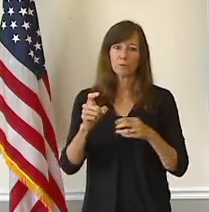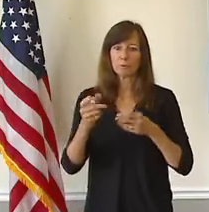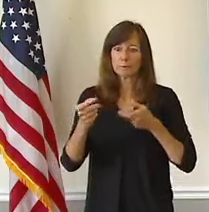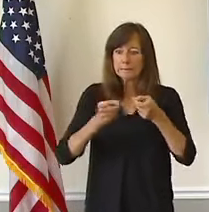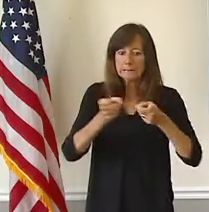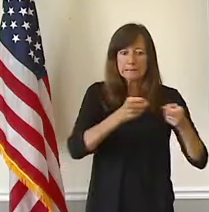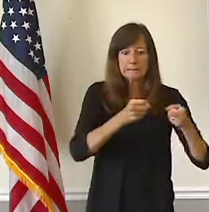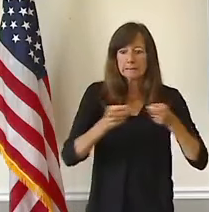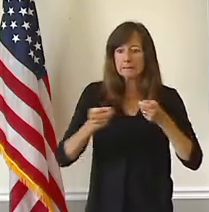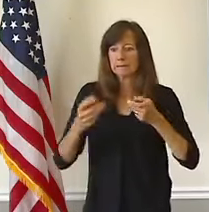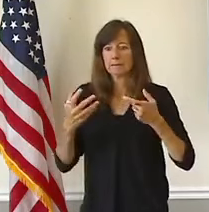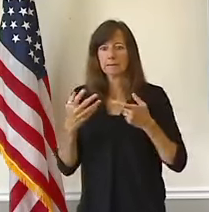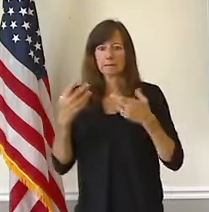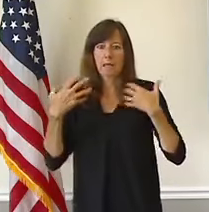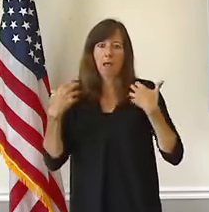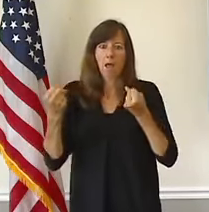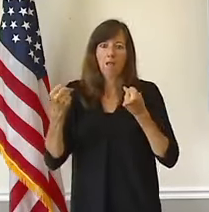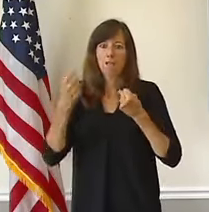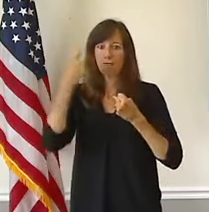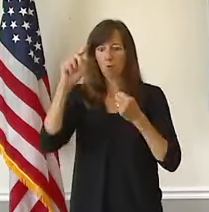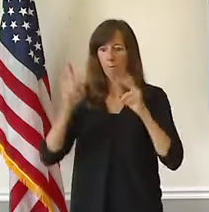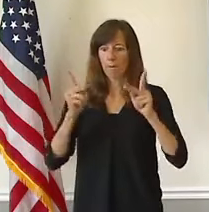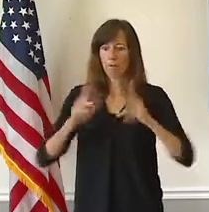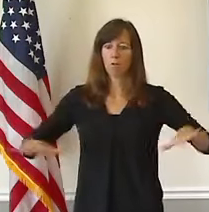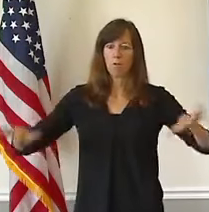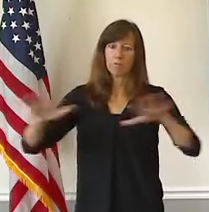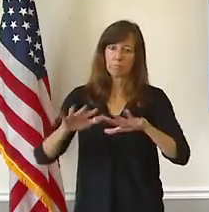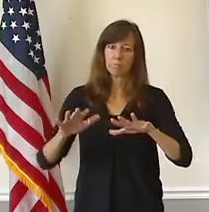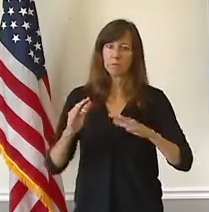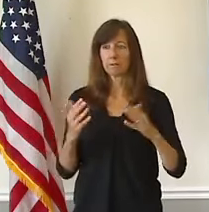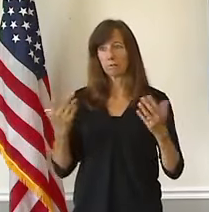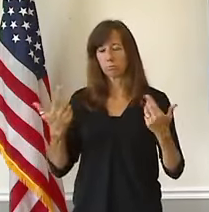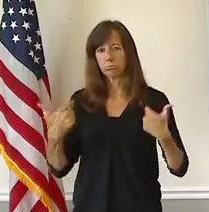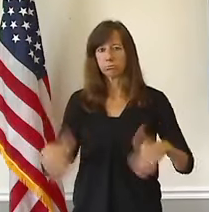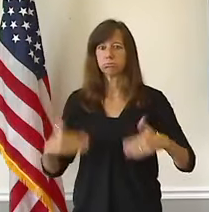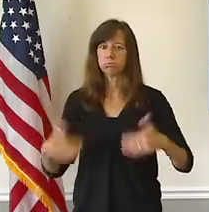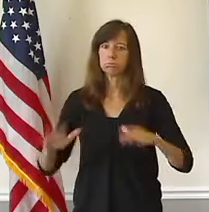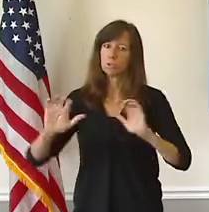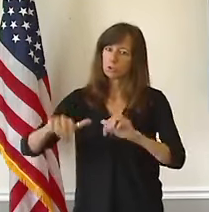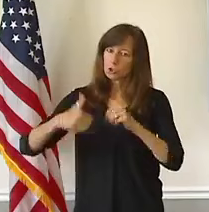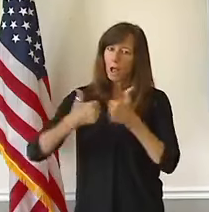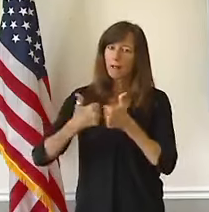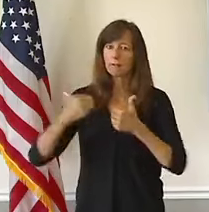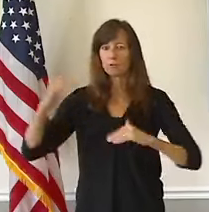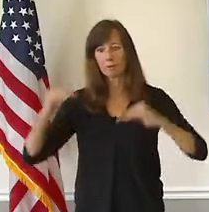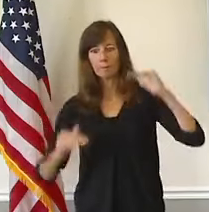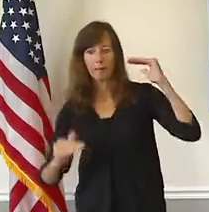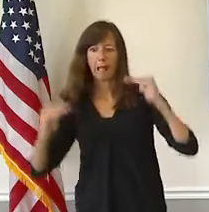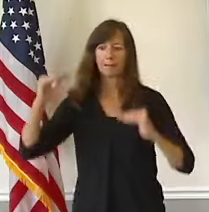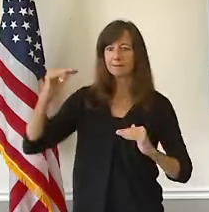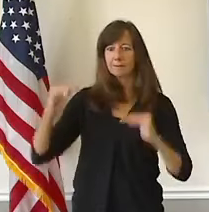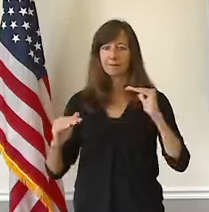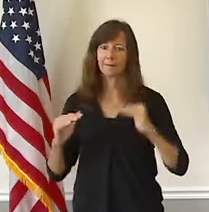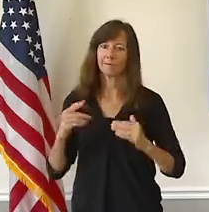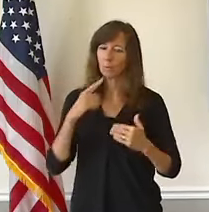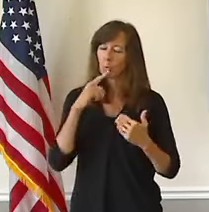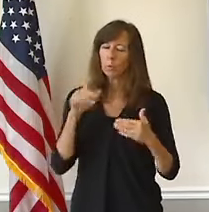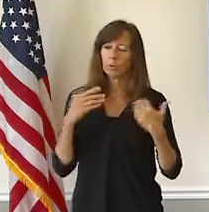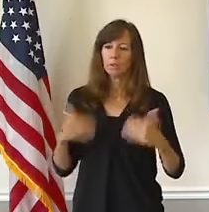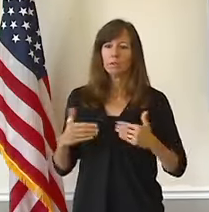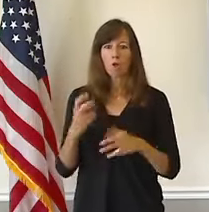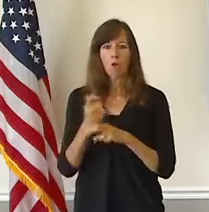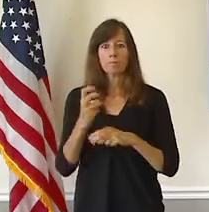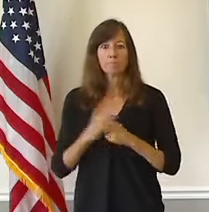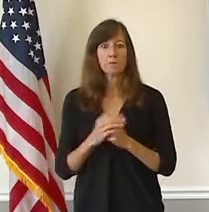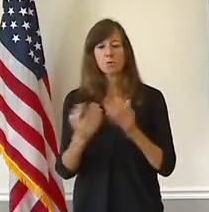big big balancing act that we're trying to provide some direction and guidance on. So reach out to us, please. How